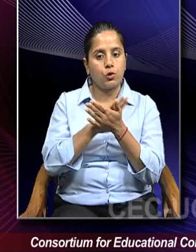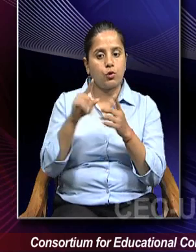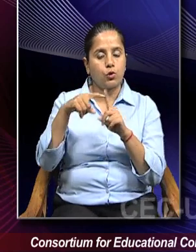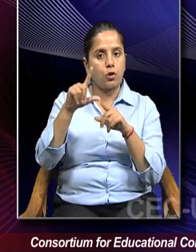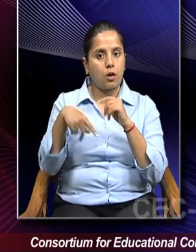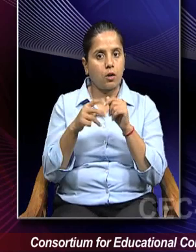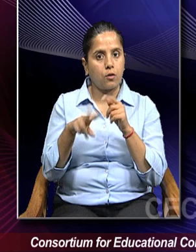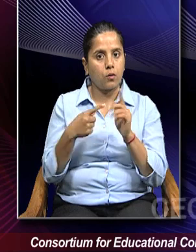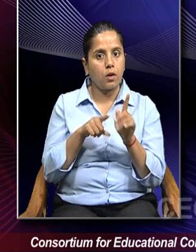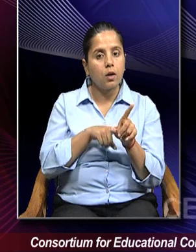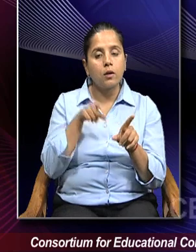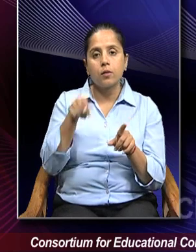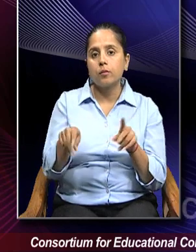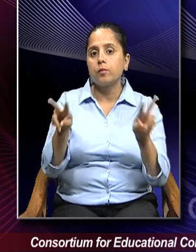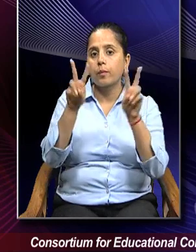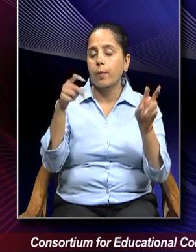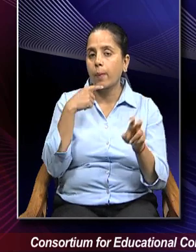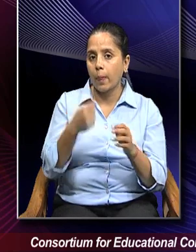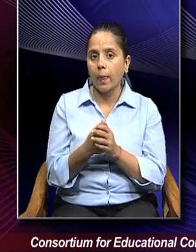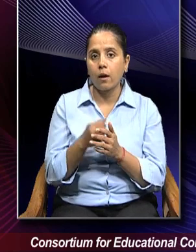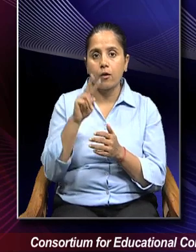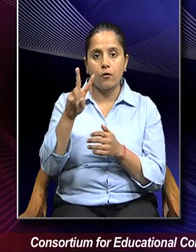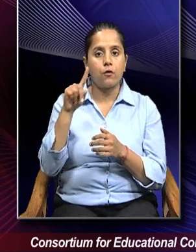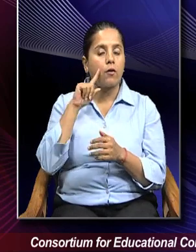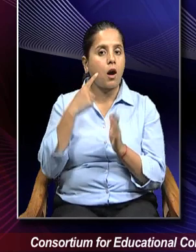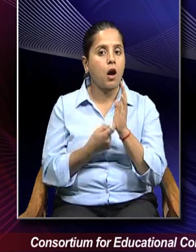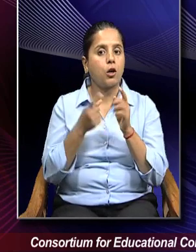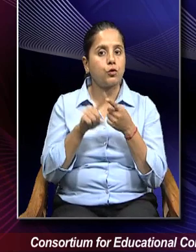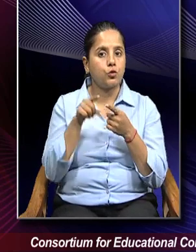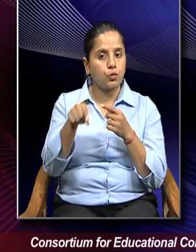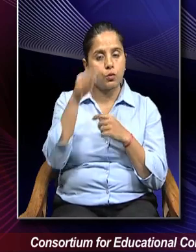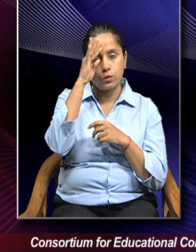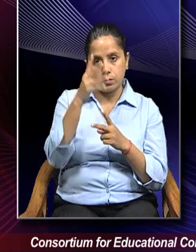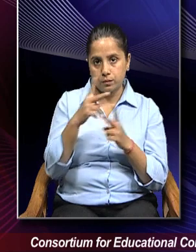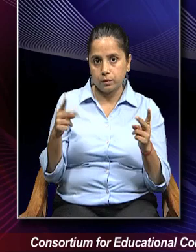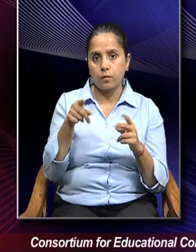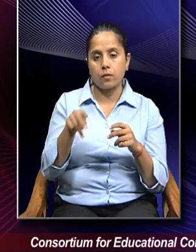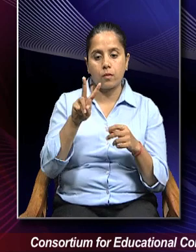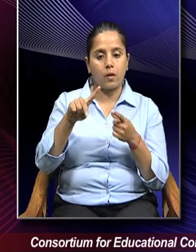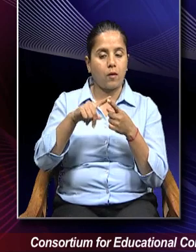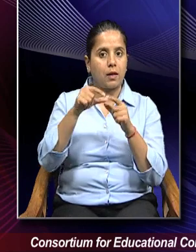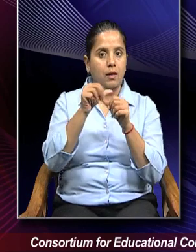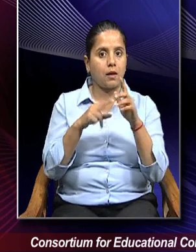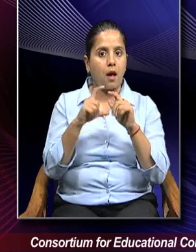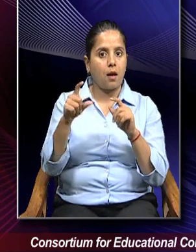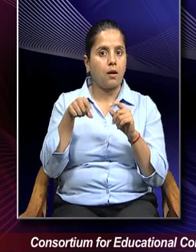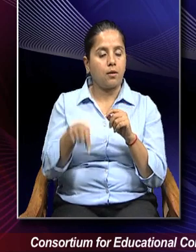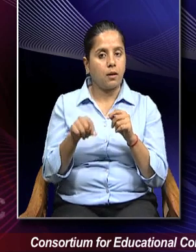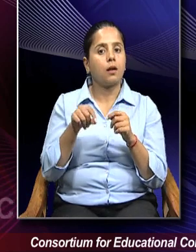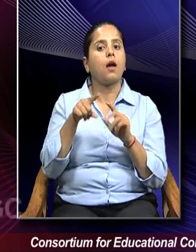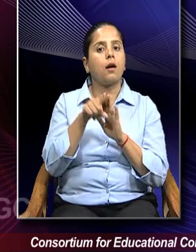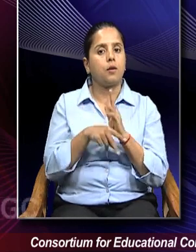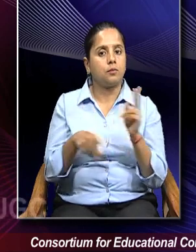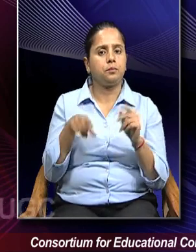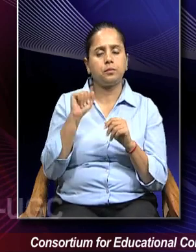was classified in the category of virtue theory rooted in Vedantic ethics. So, the work of